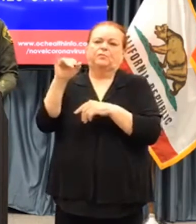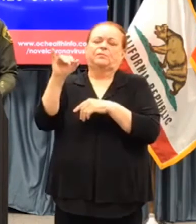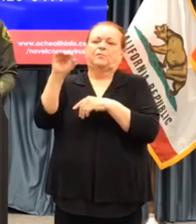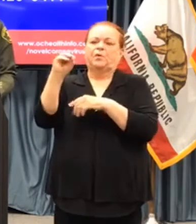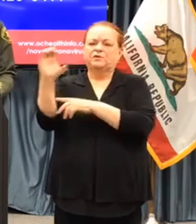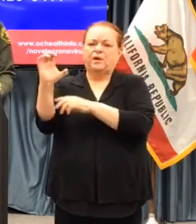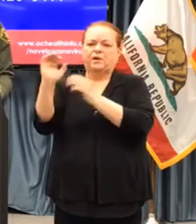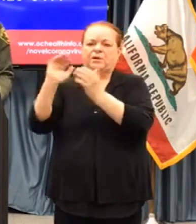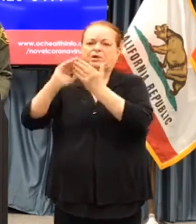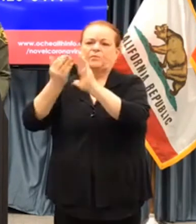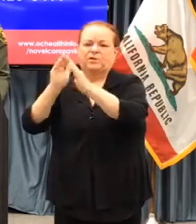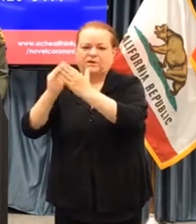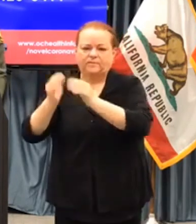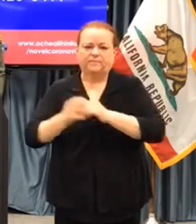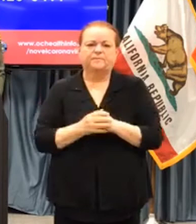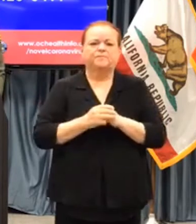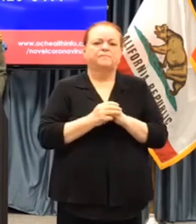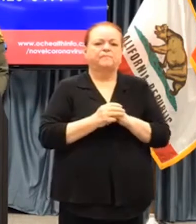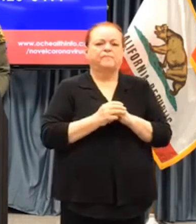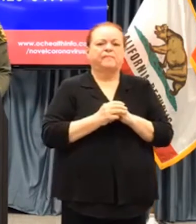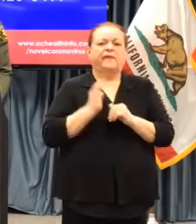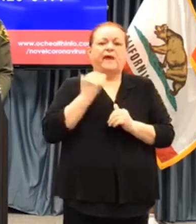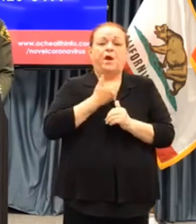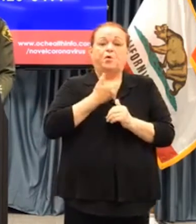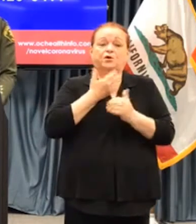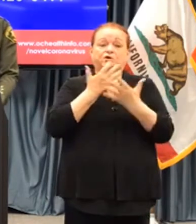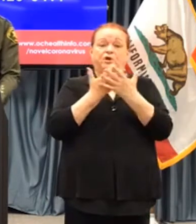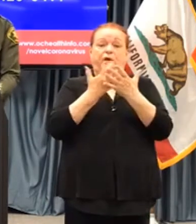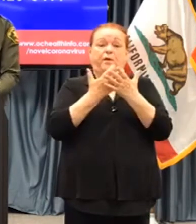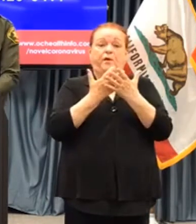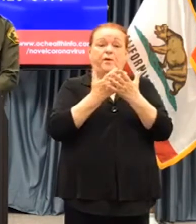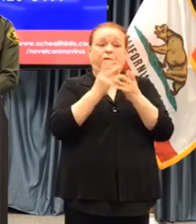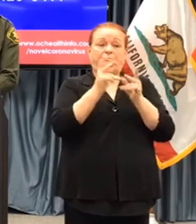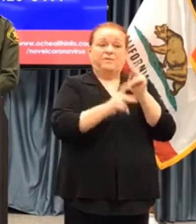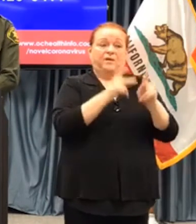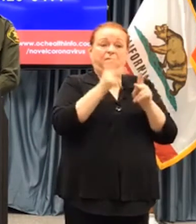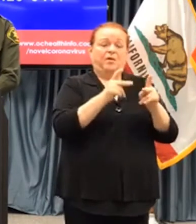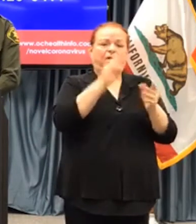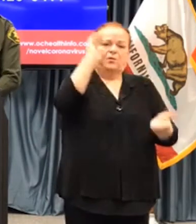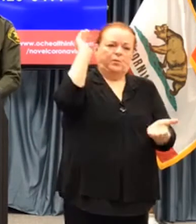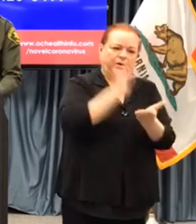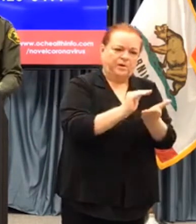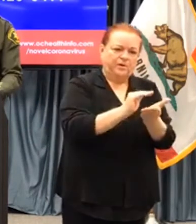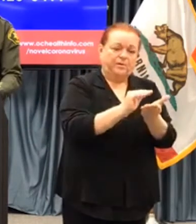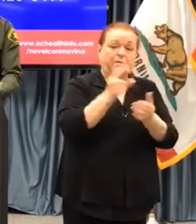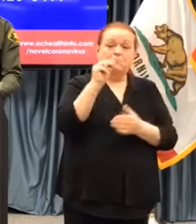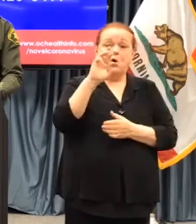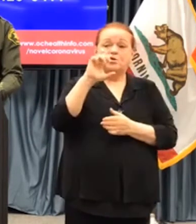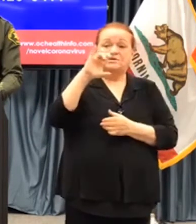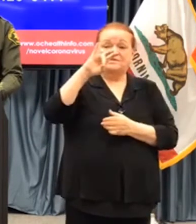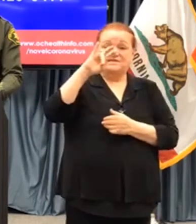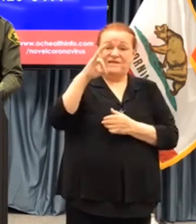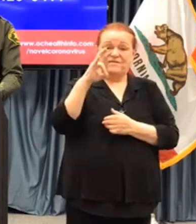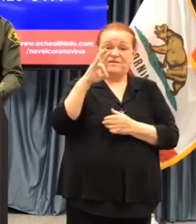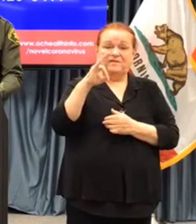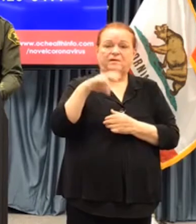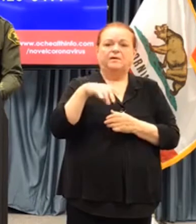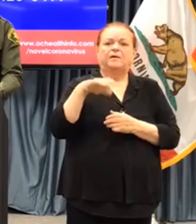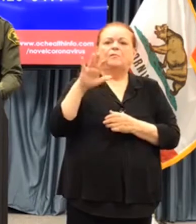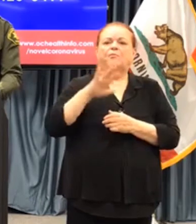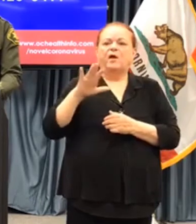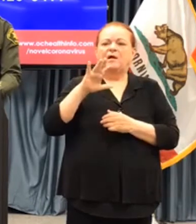jail population has decreased significantly over the last month. As of March 7th, our population of the jail was